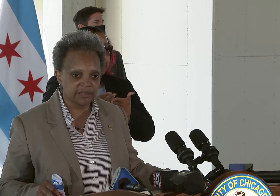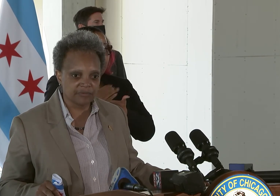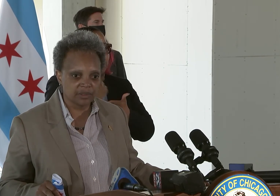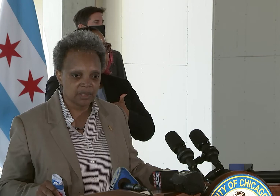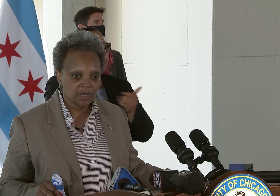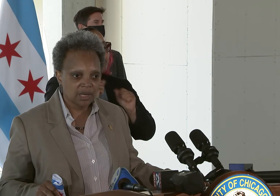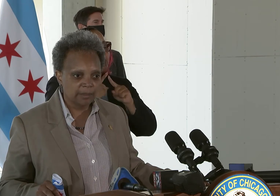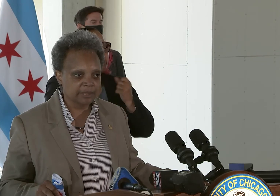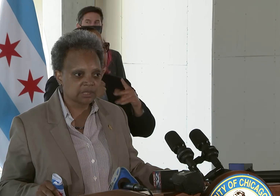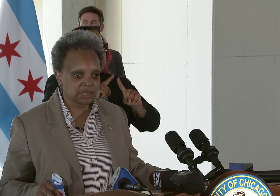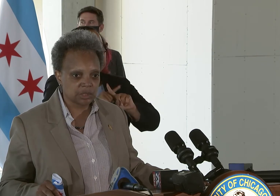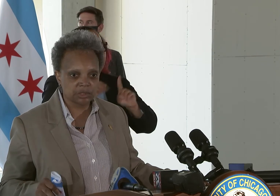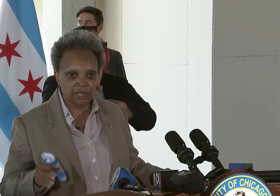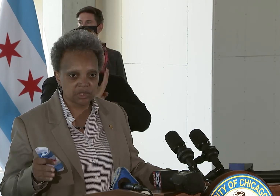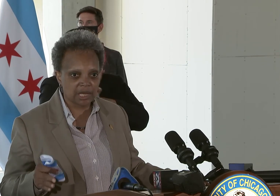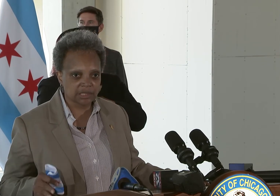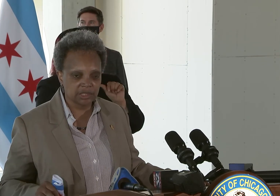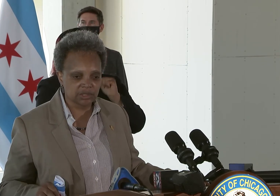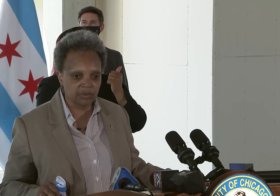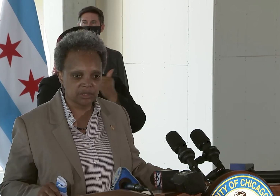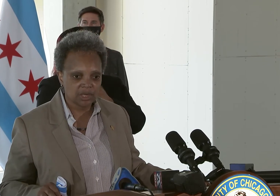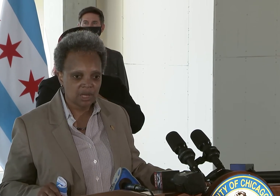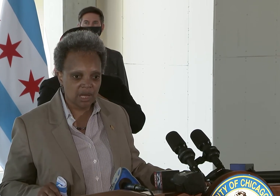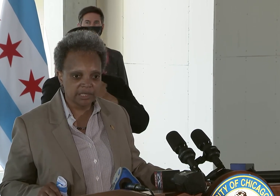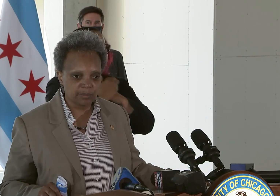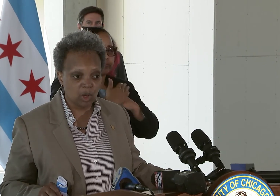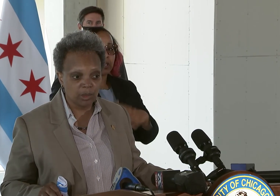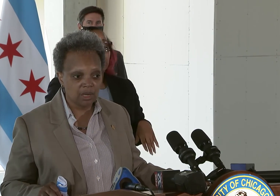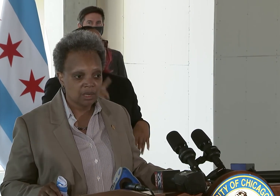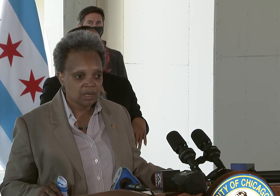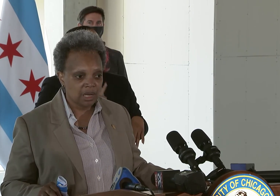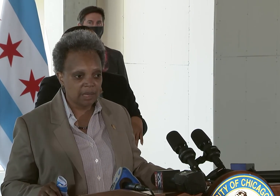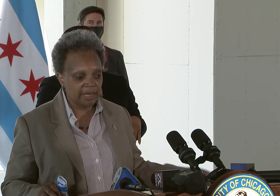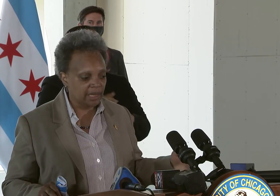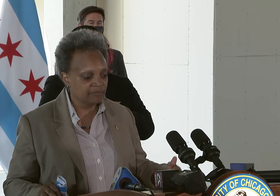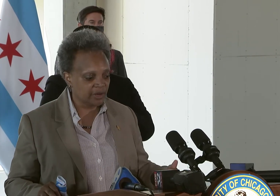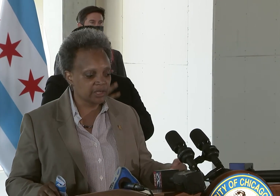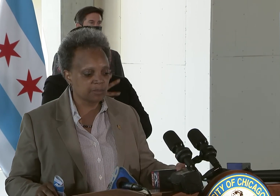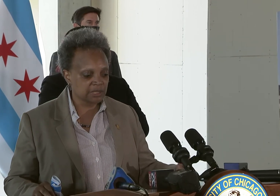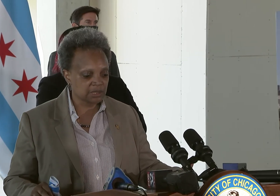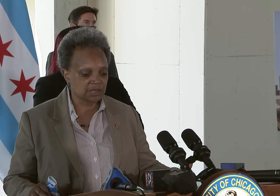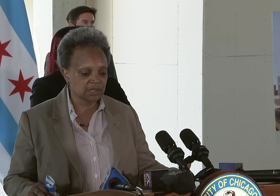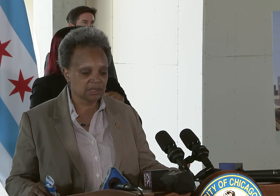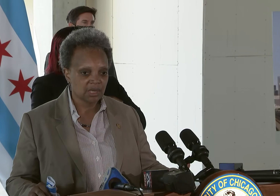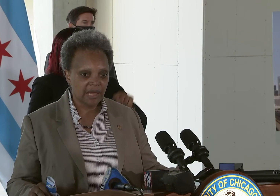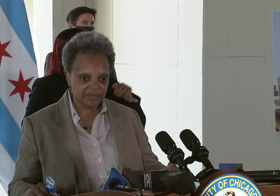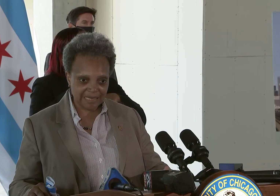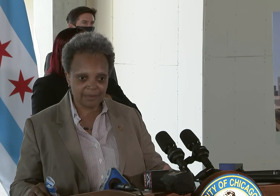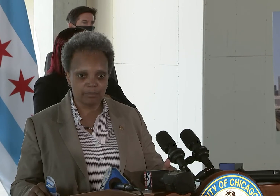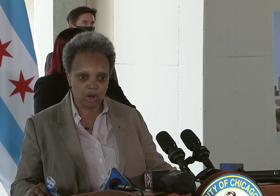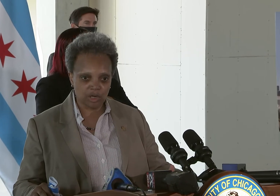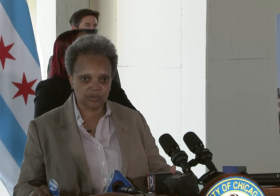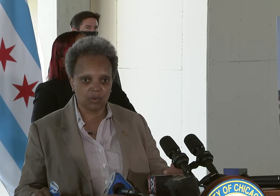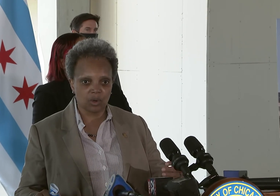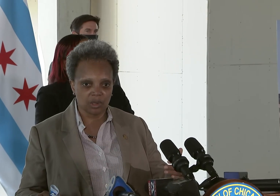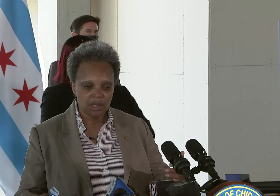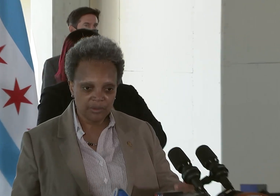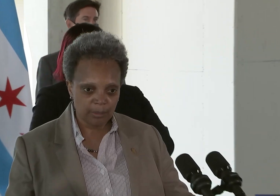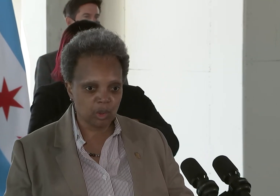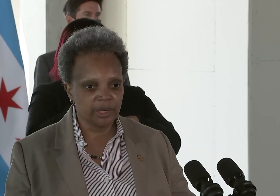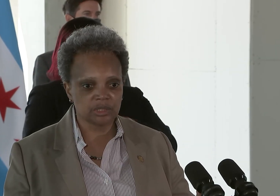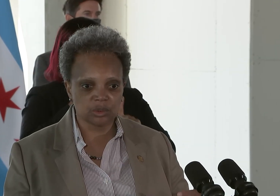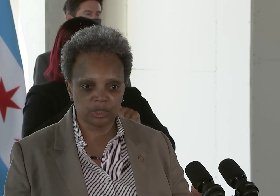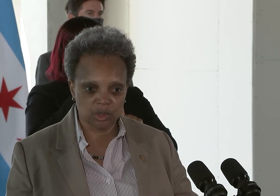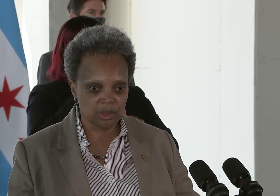a lot of different business associations, not the least of which is BOMA. And various businesses have set marks for